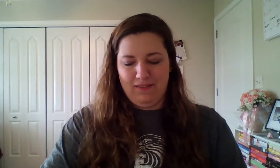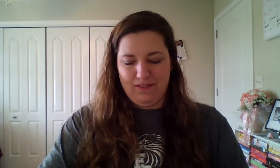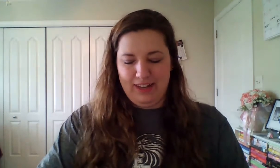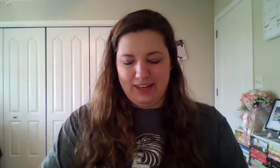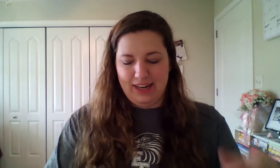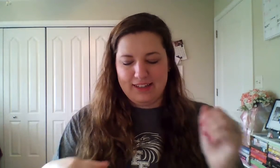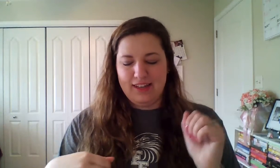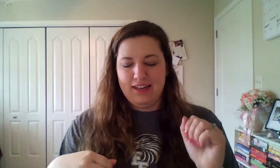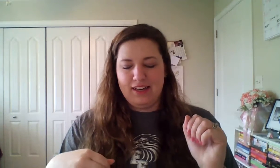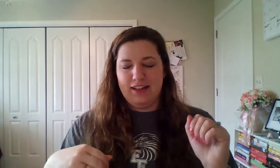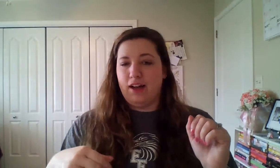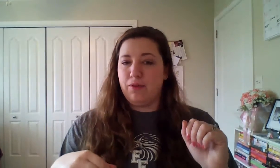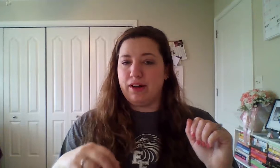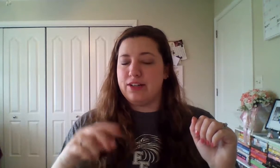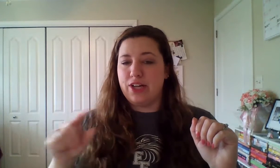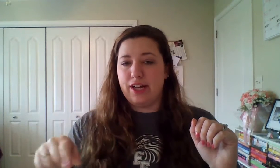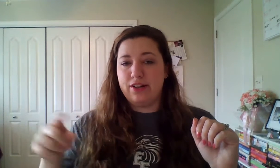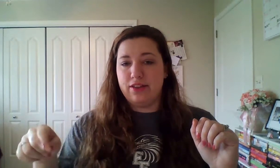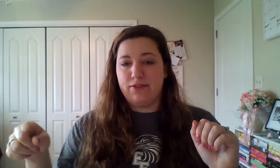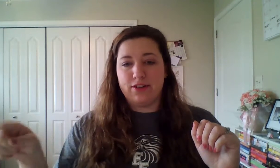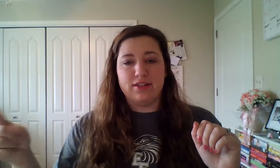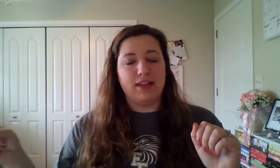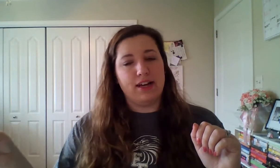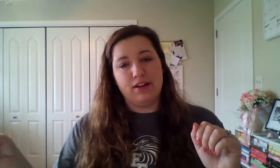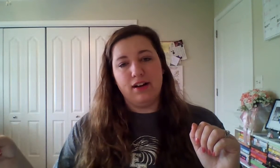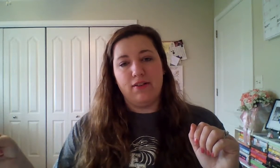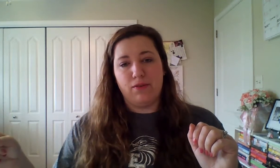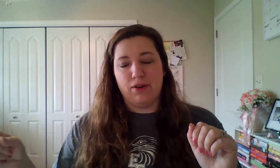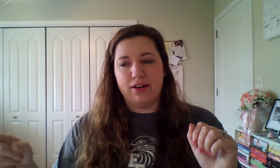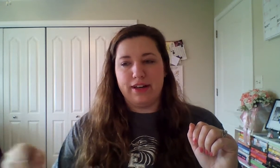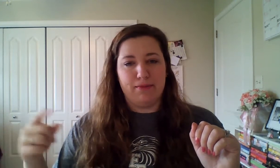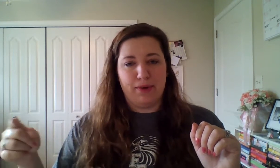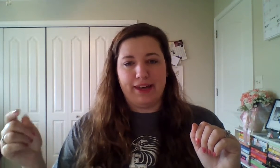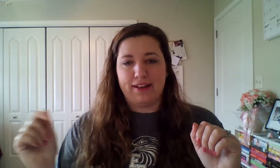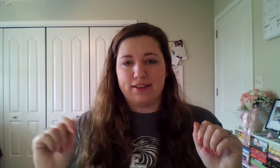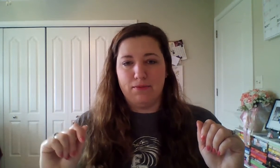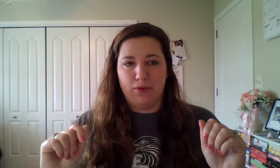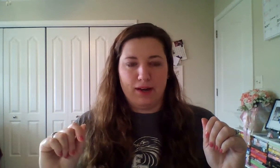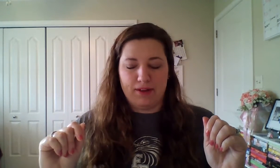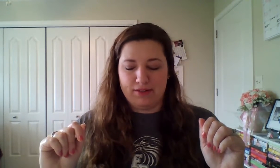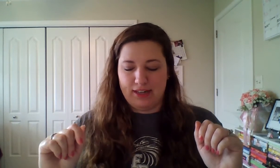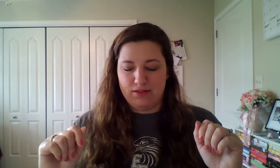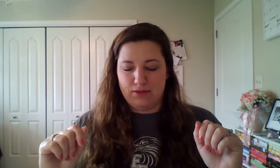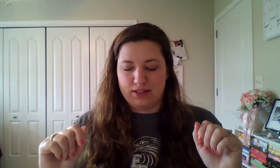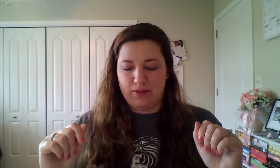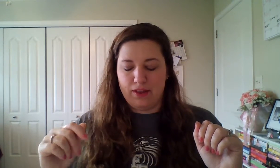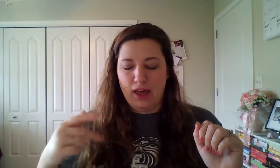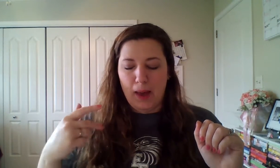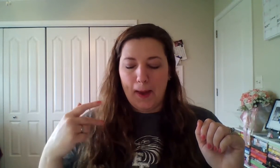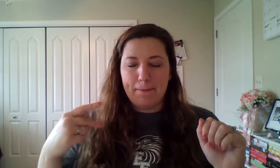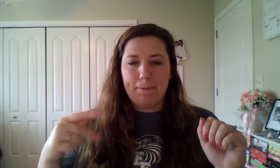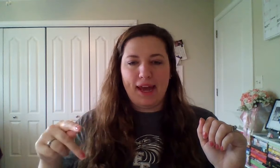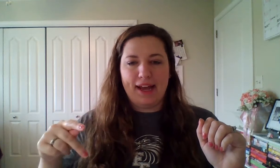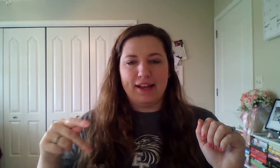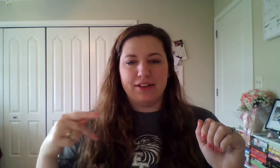All right, guys. Now we're going to change the first letter of a word and make some rhyming sounds. So we'll start with pale.